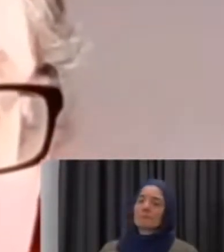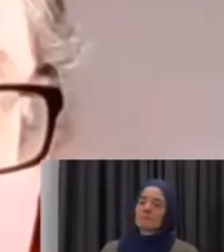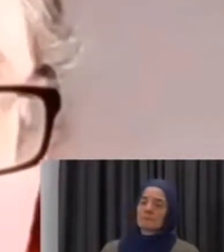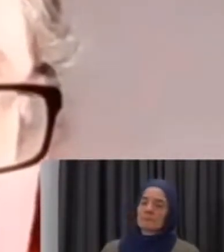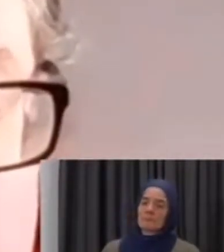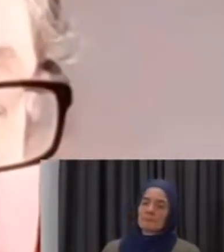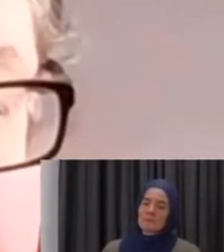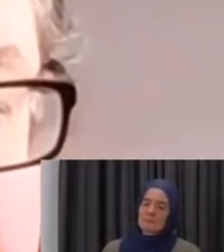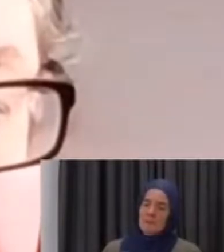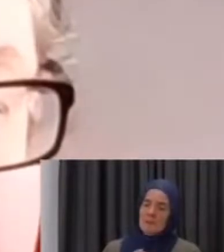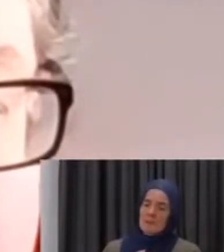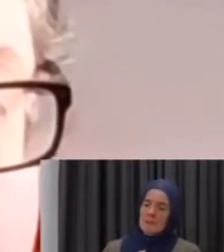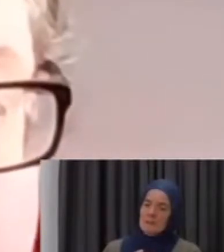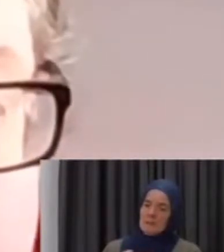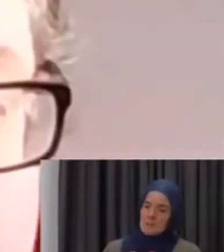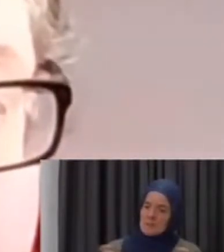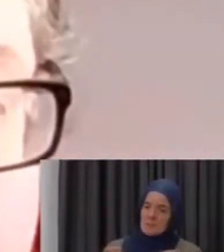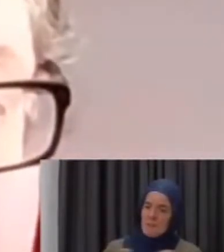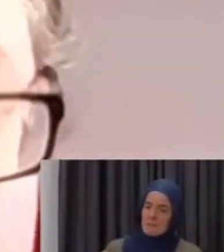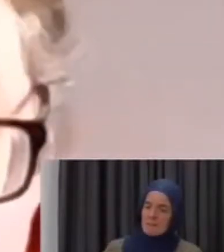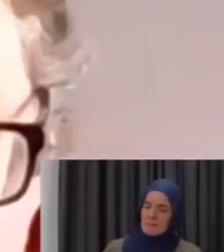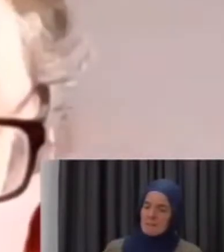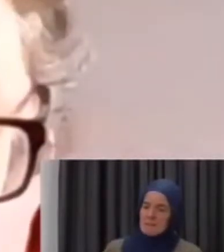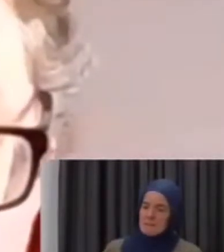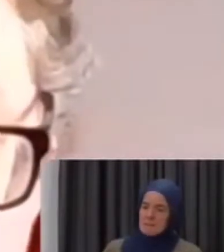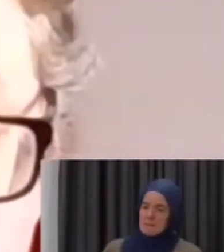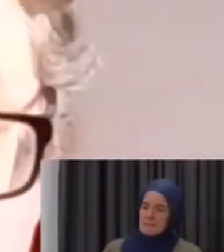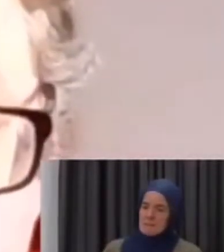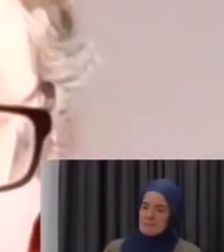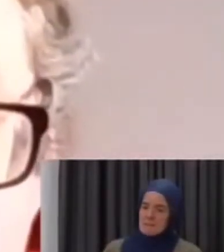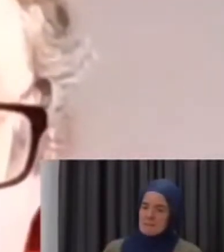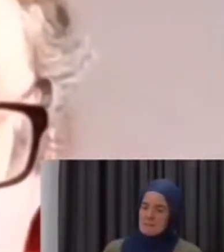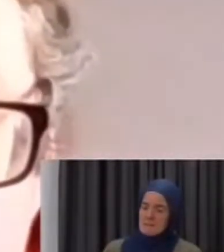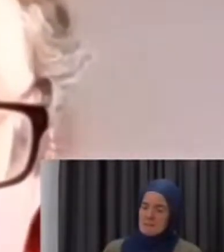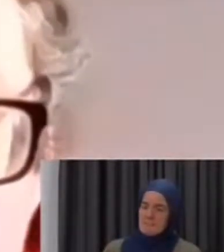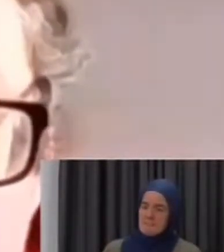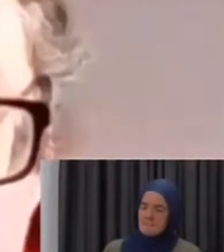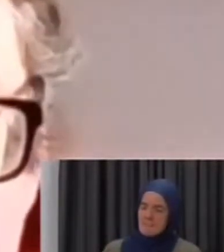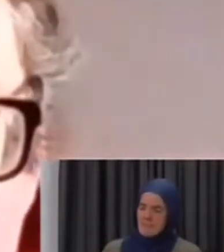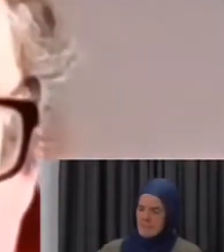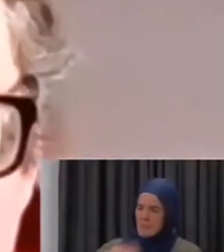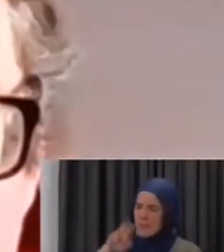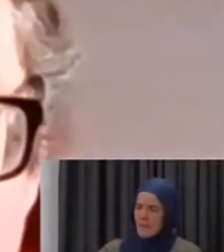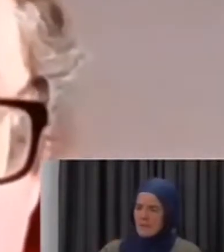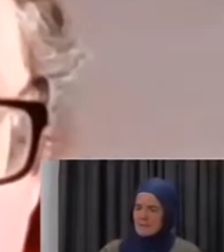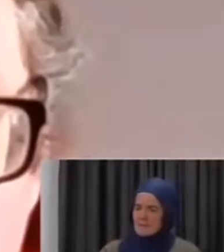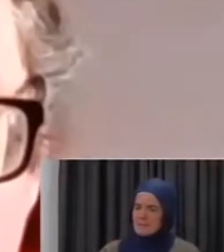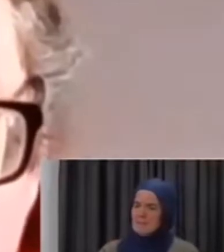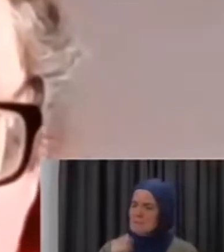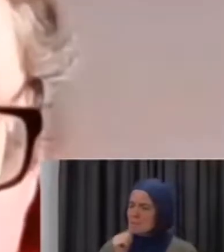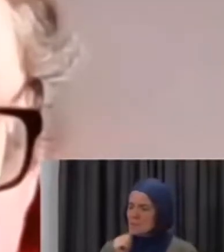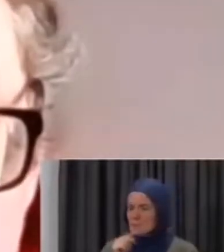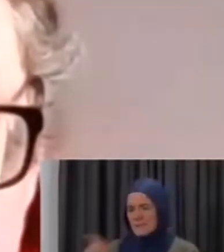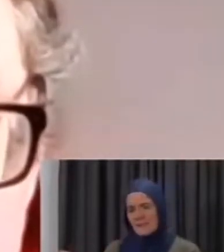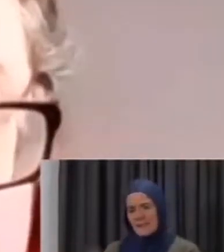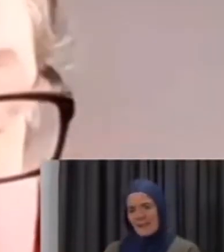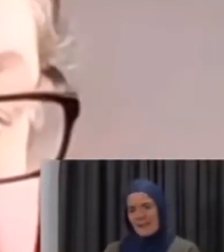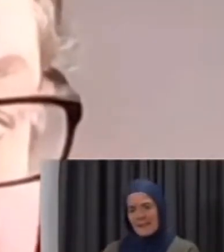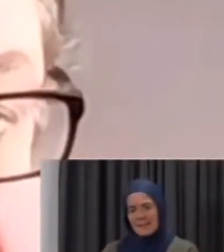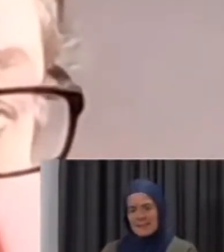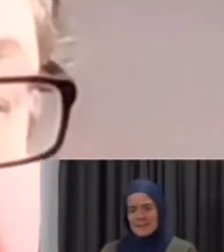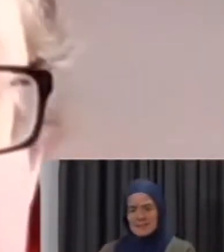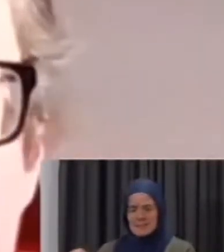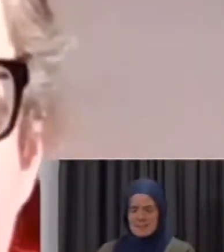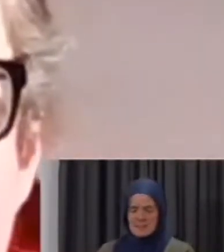alert" have appeared on newspapers in Wales, which contradicts the Welsh Government's